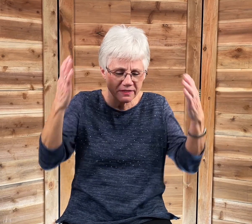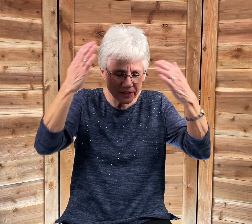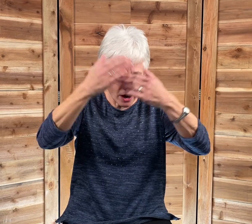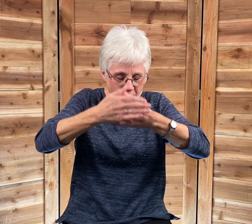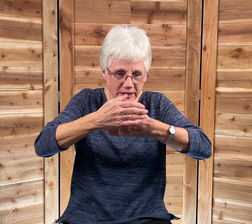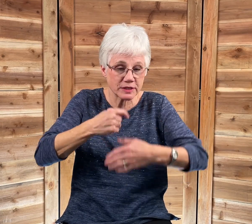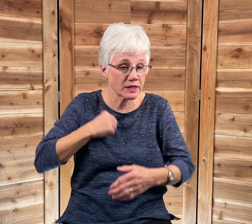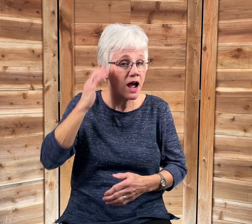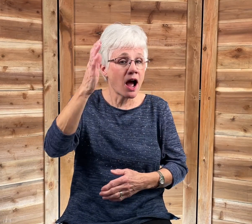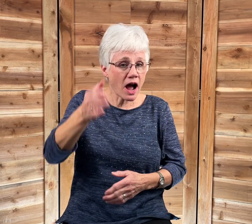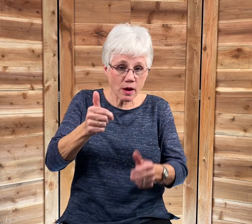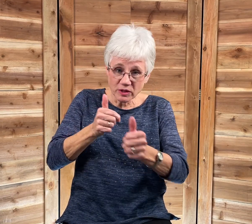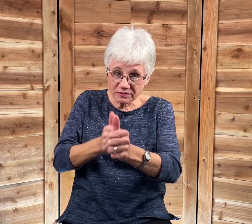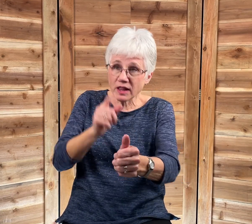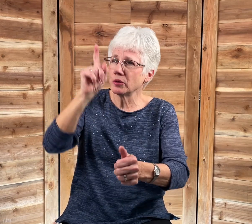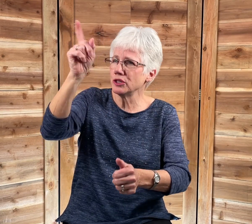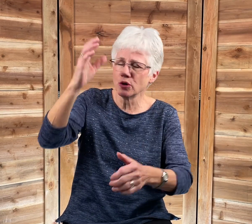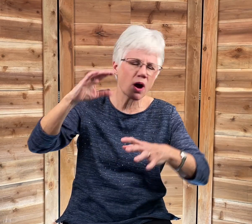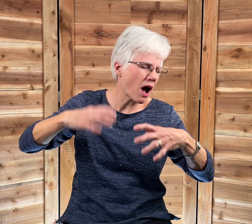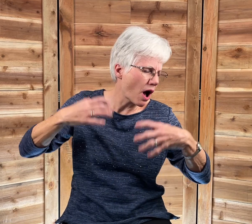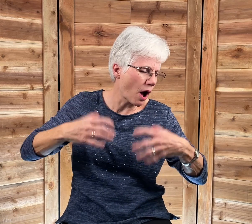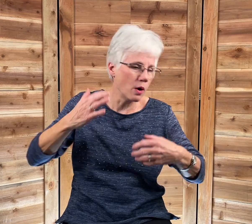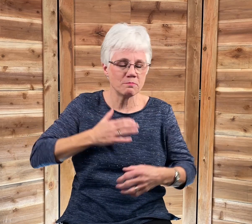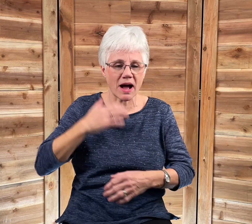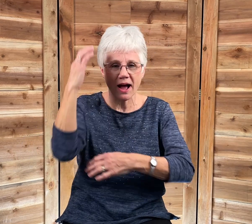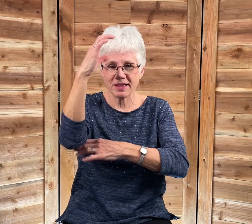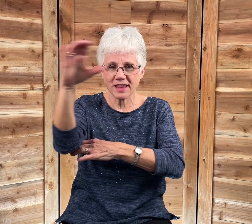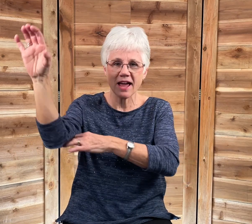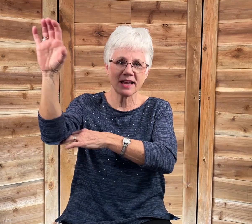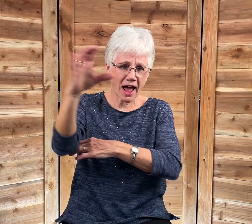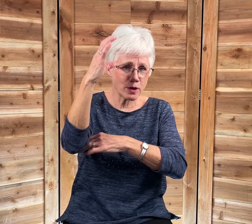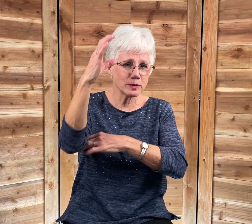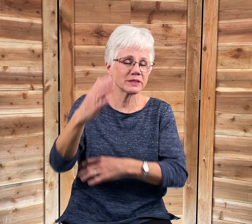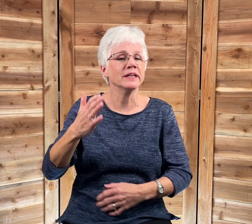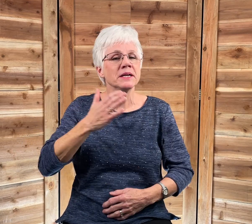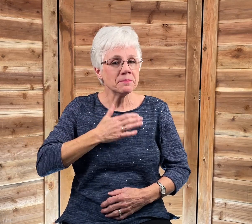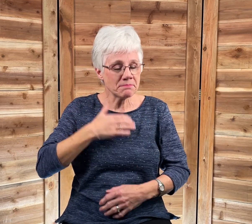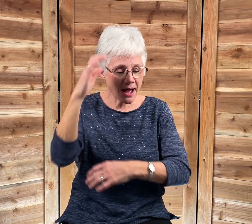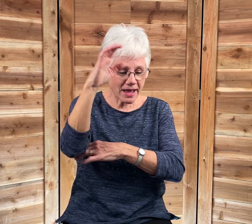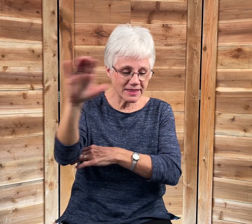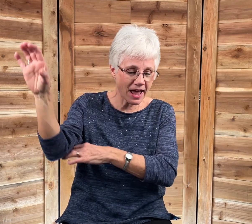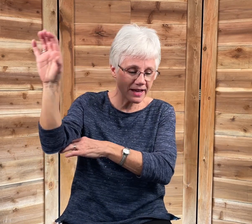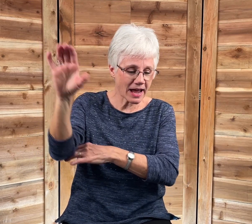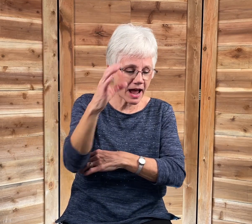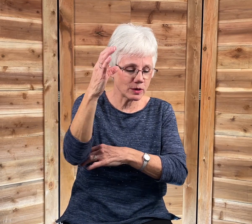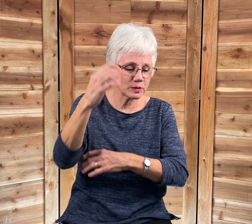shining in the darkness, I will follow you. Oh, my lighthouse,